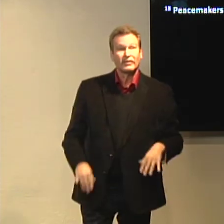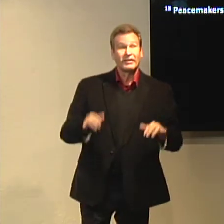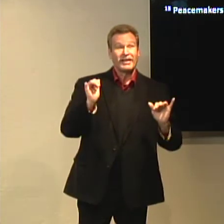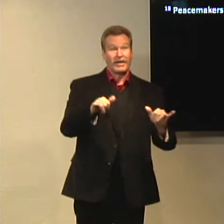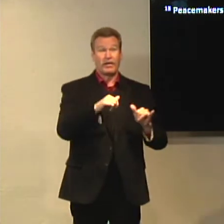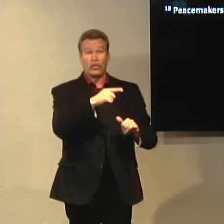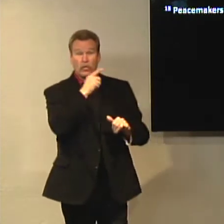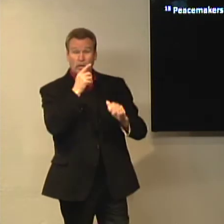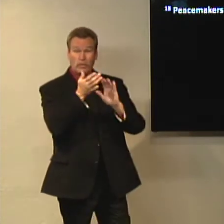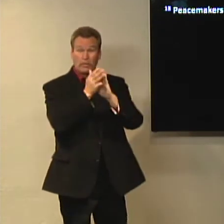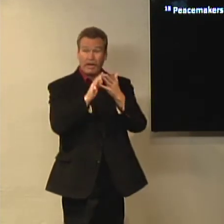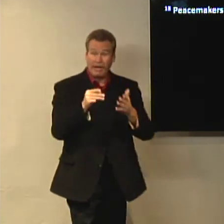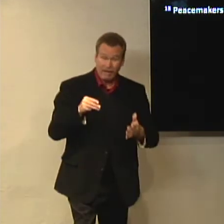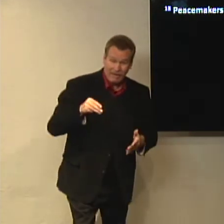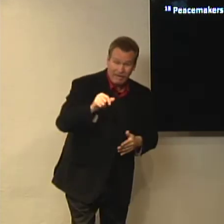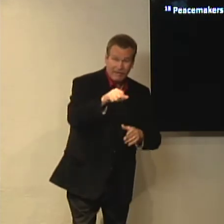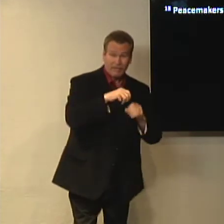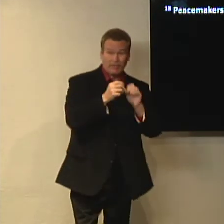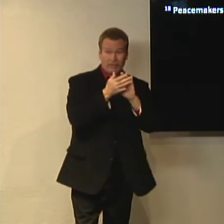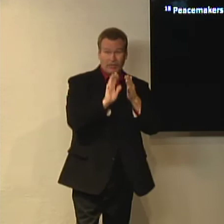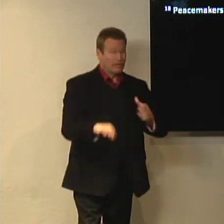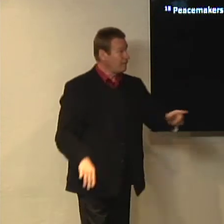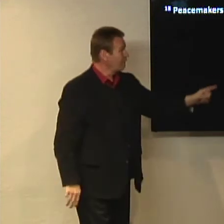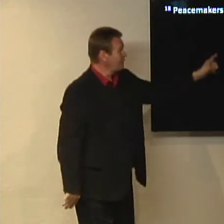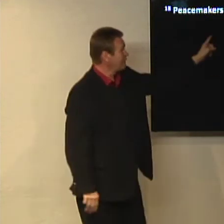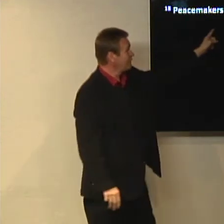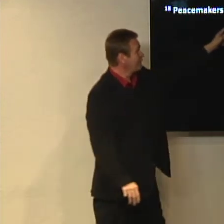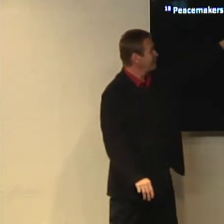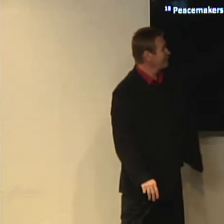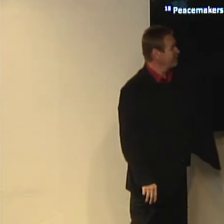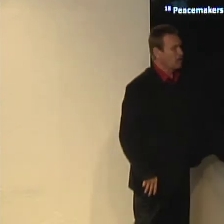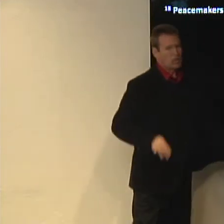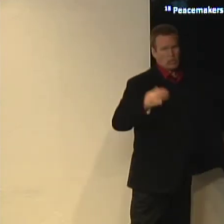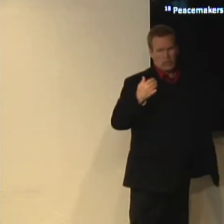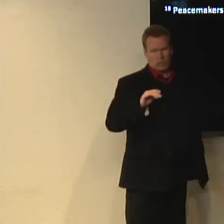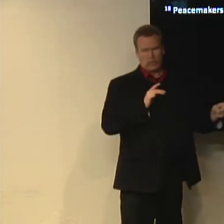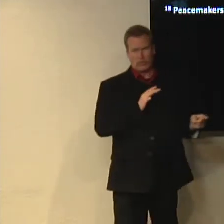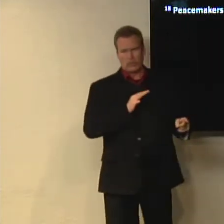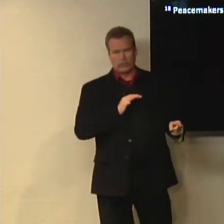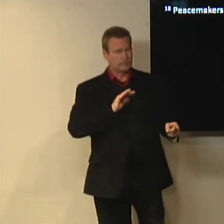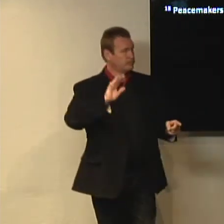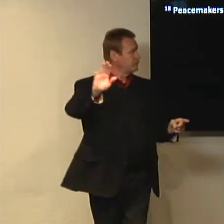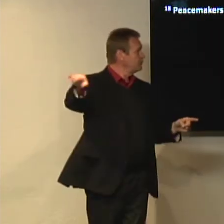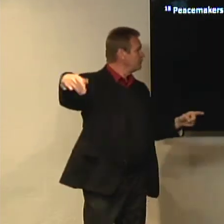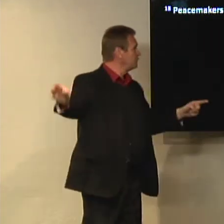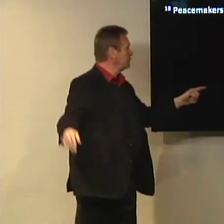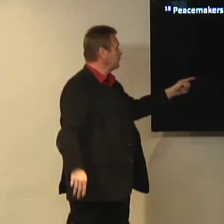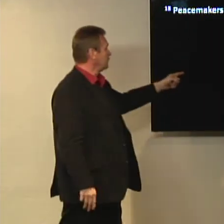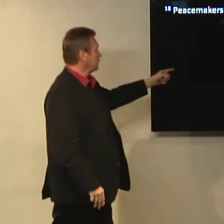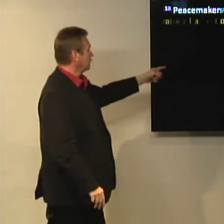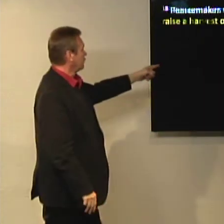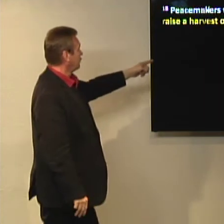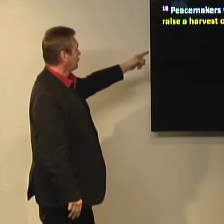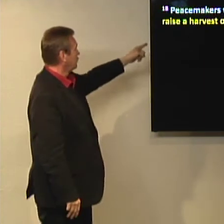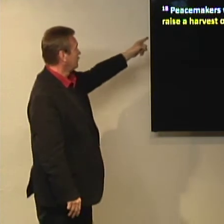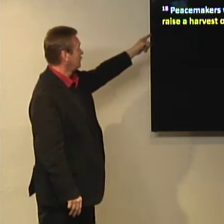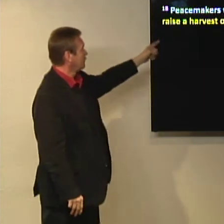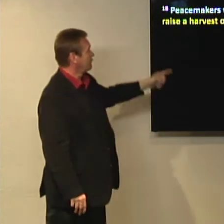in harmony. So it says here, peacemakers who sow in peace. We see the picture, it matches the picture. It